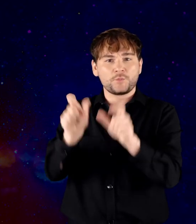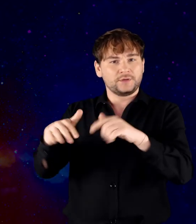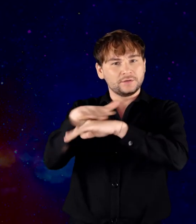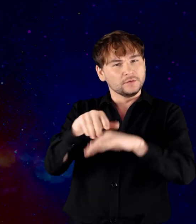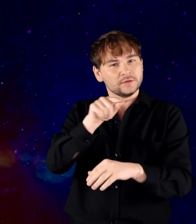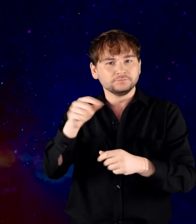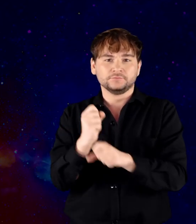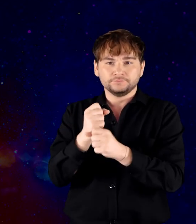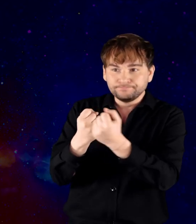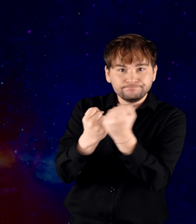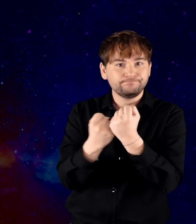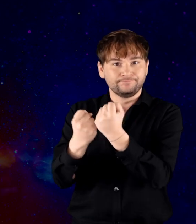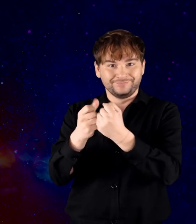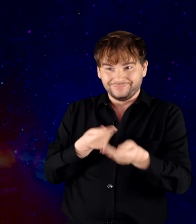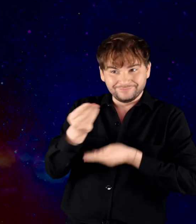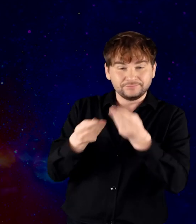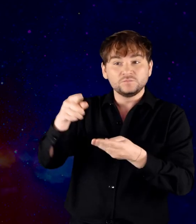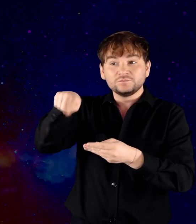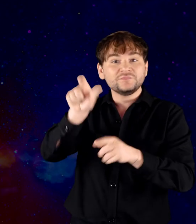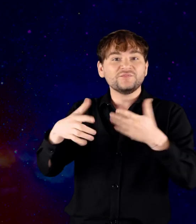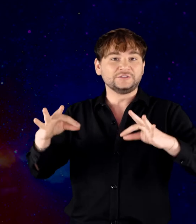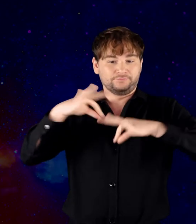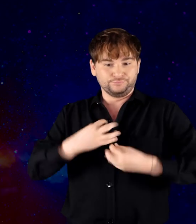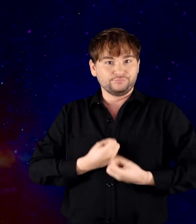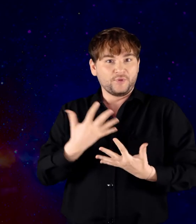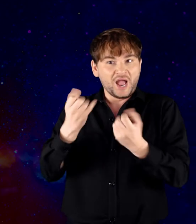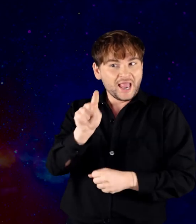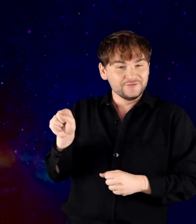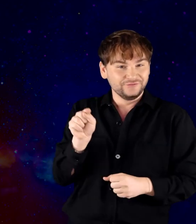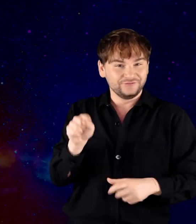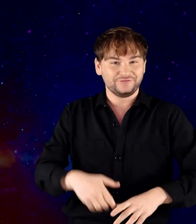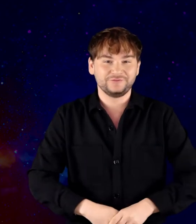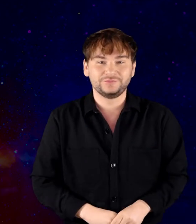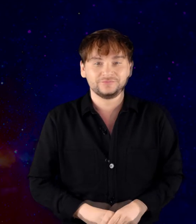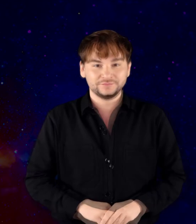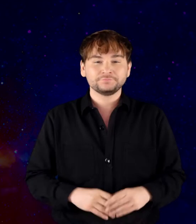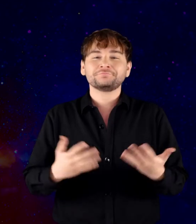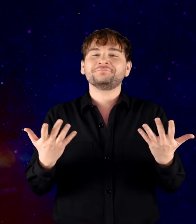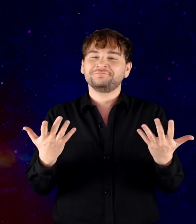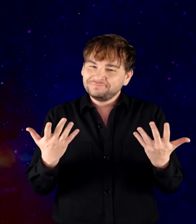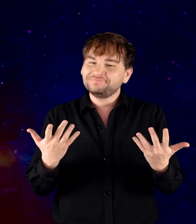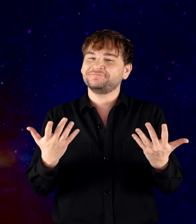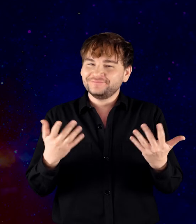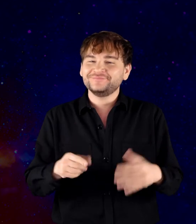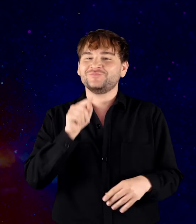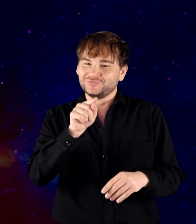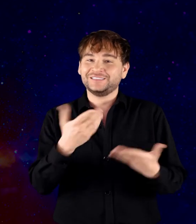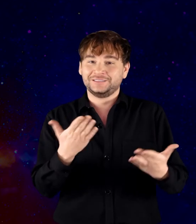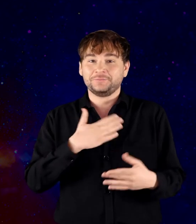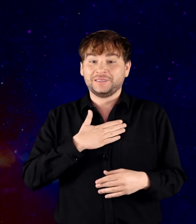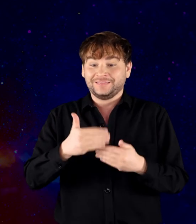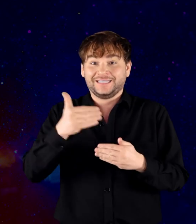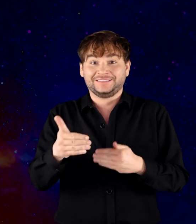So, obviously, we would like to treat patients that have been affected. So, that is my next question. There are